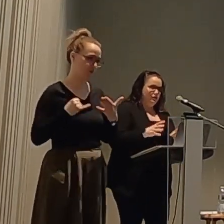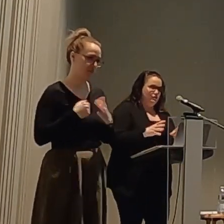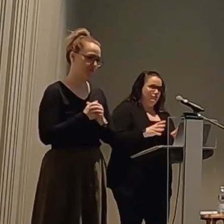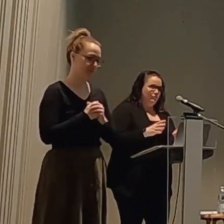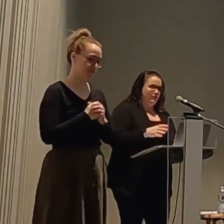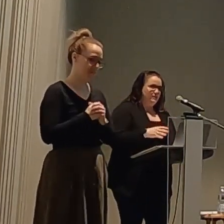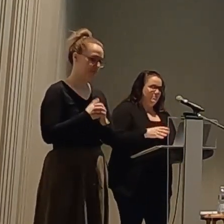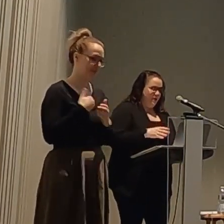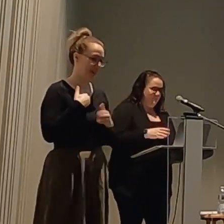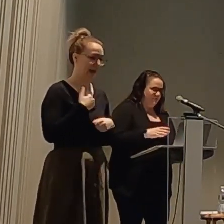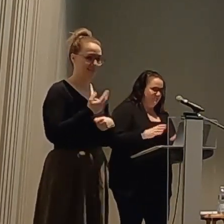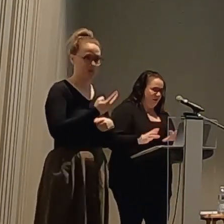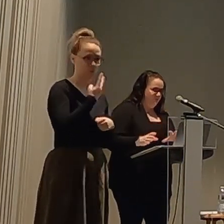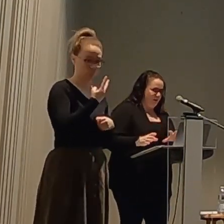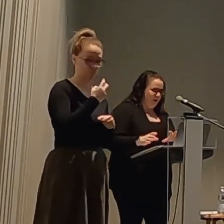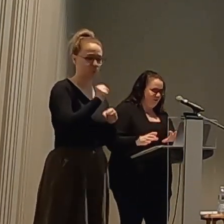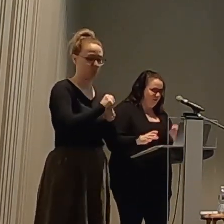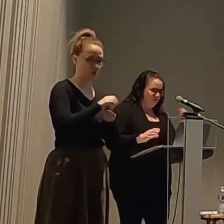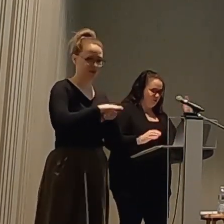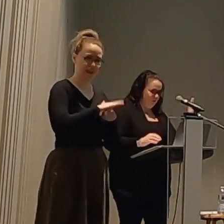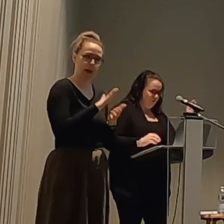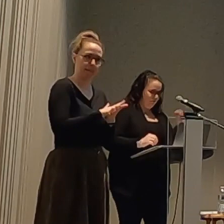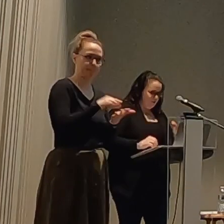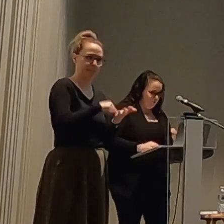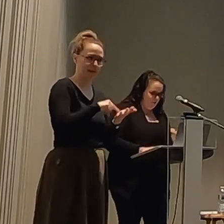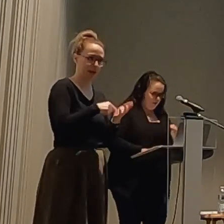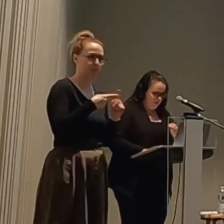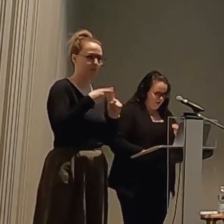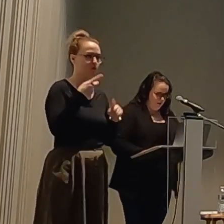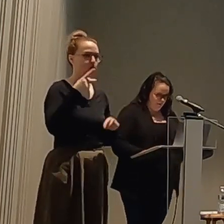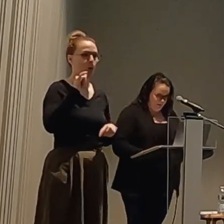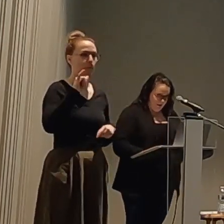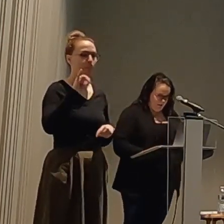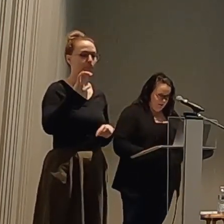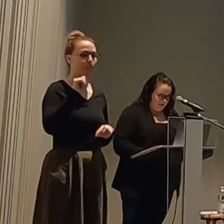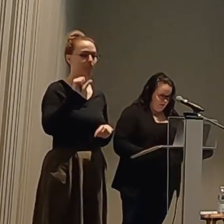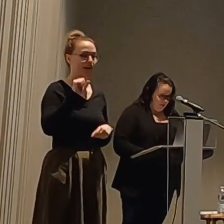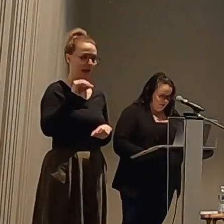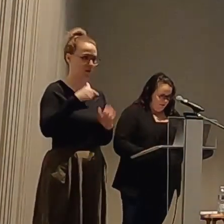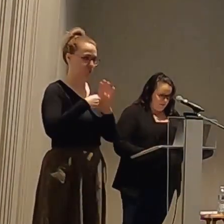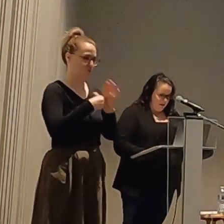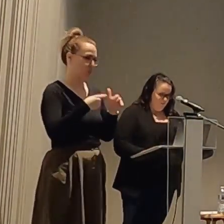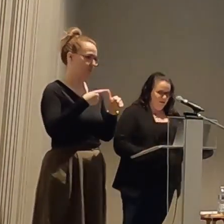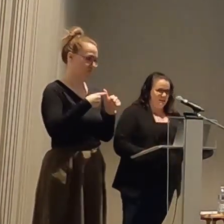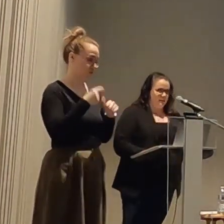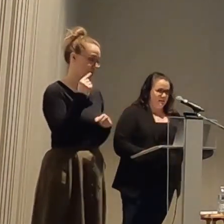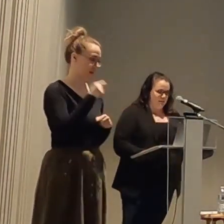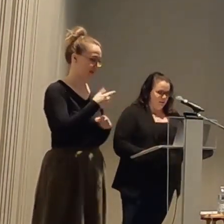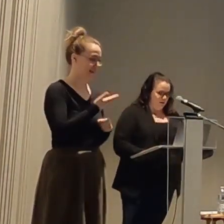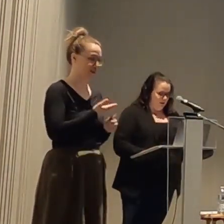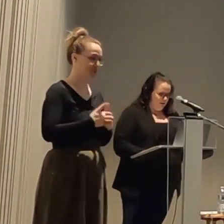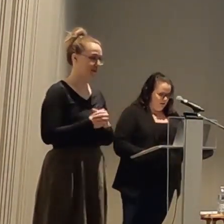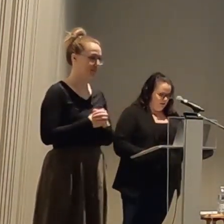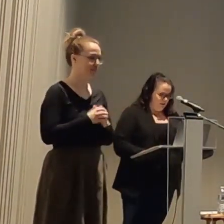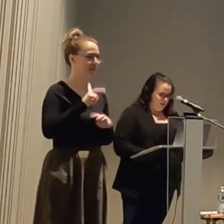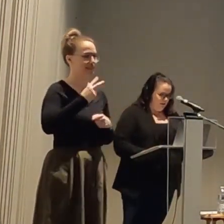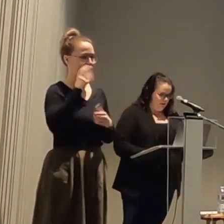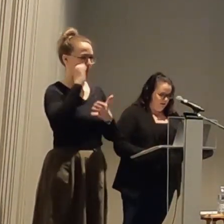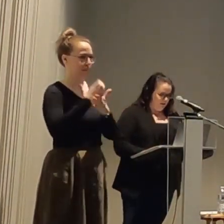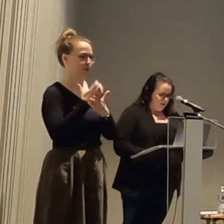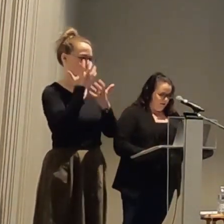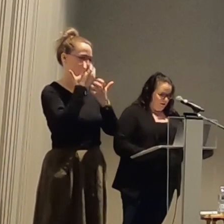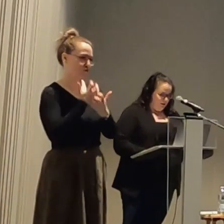are two works on paper by Picasso. I'll show you the first one here, and then the second one is a little dark.